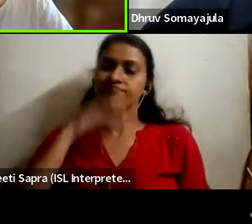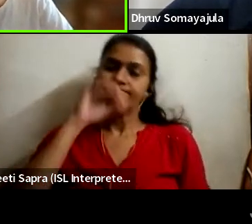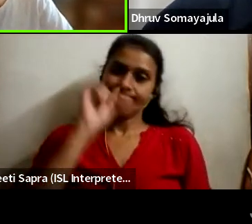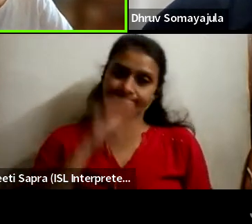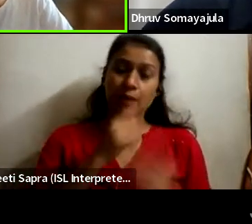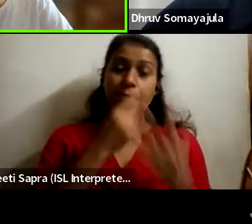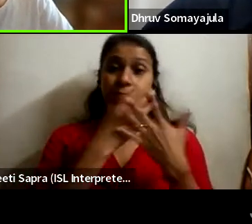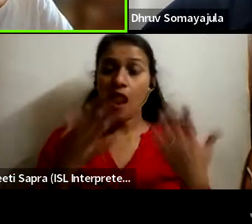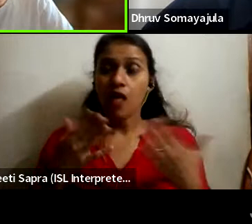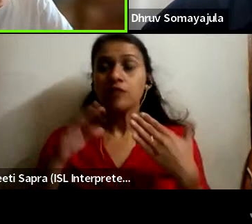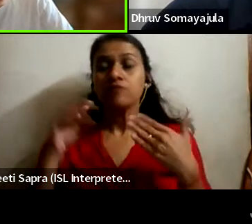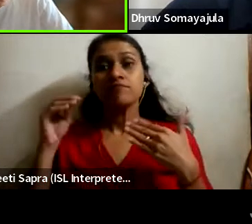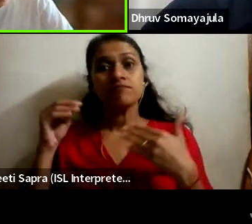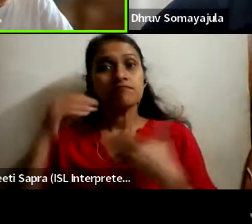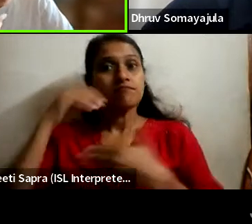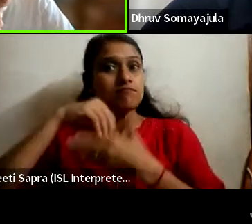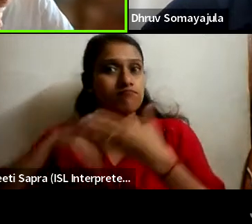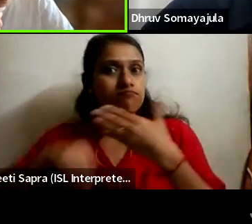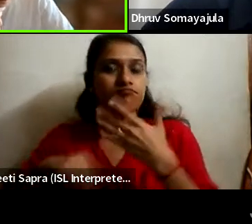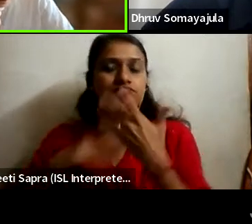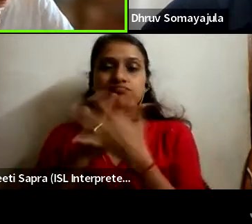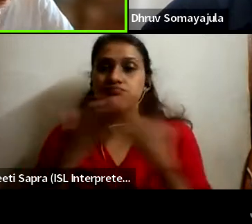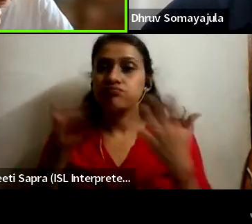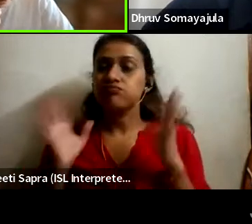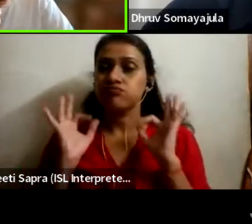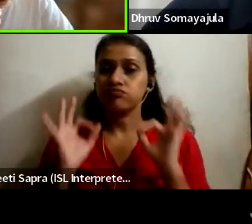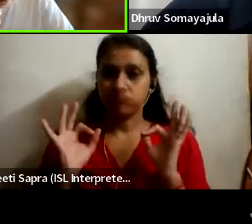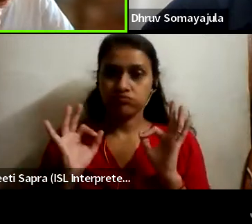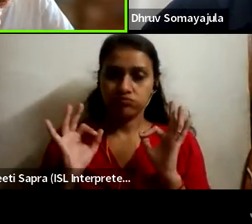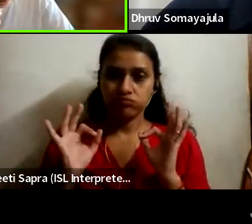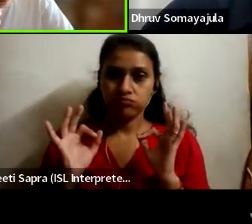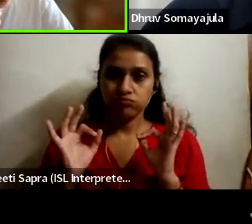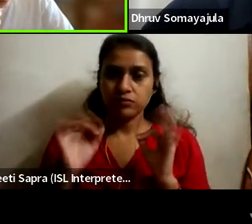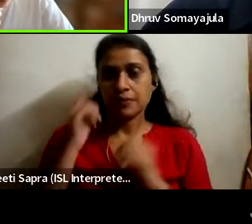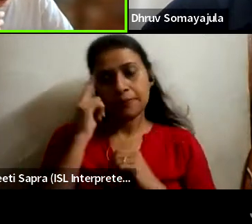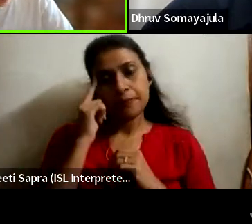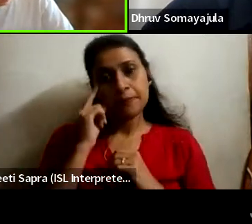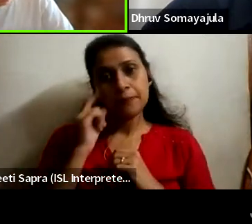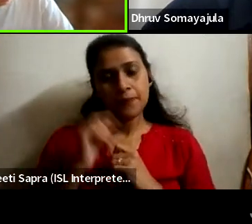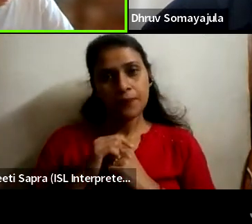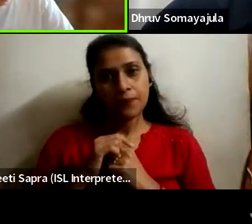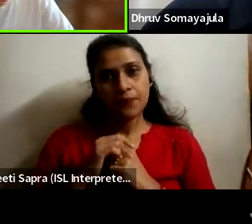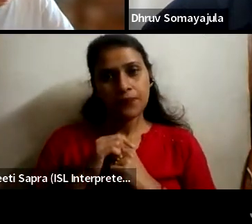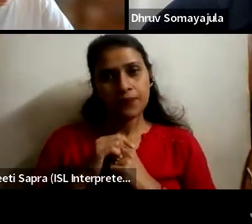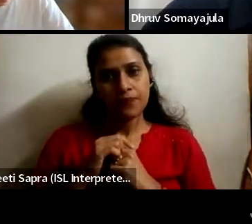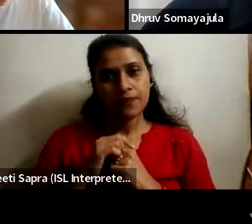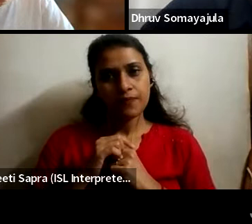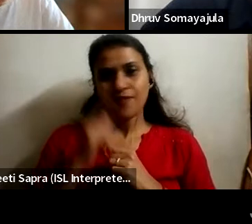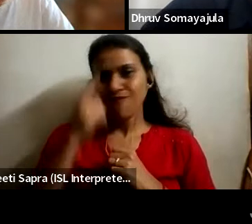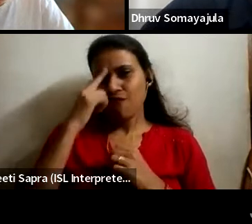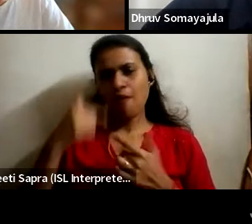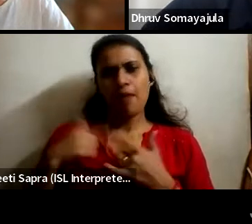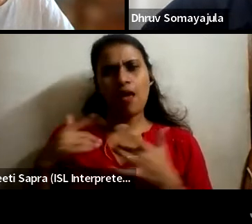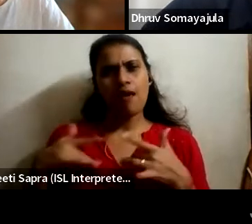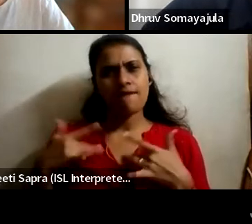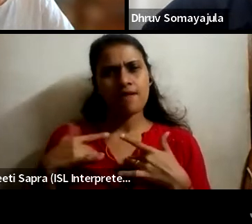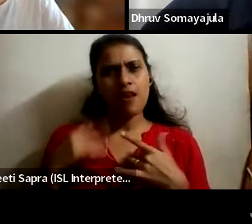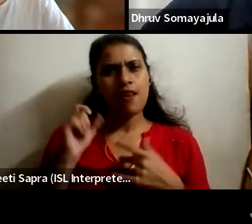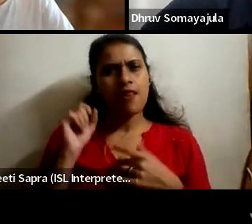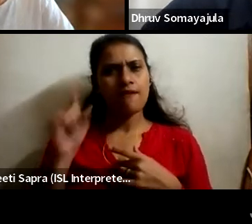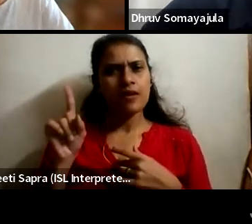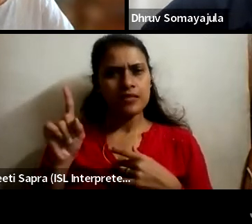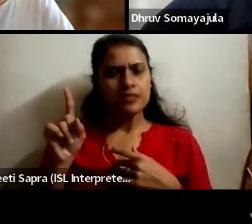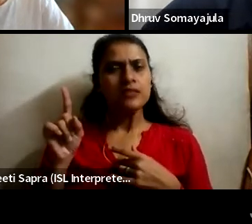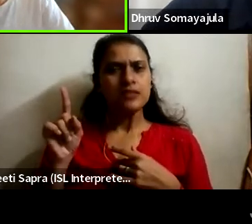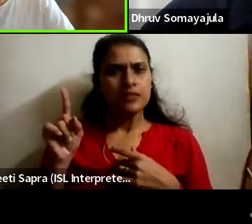of insights. I've just been reflecting. I think, for me, the first thing that really sticks